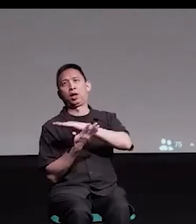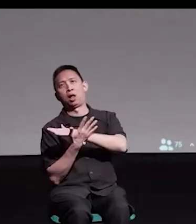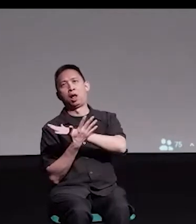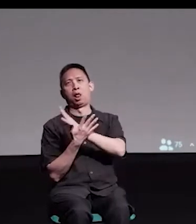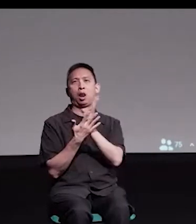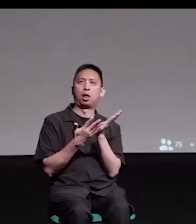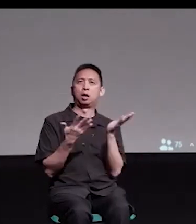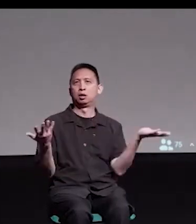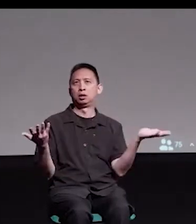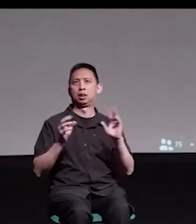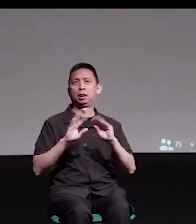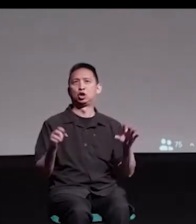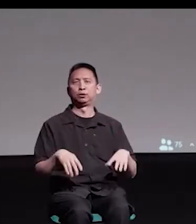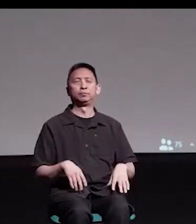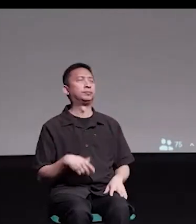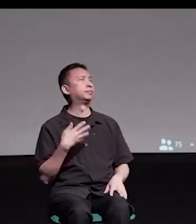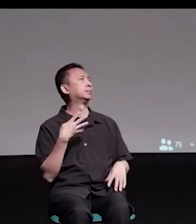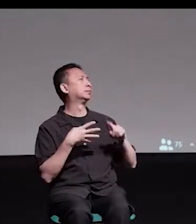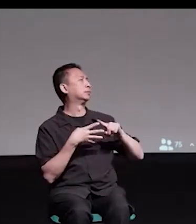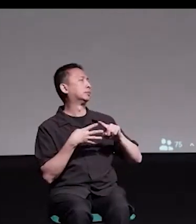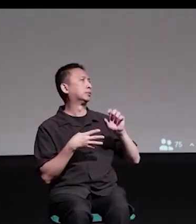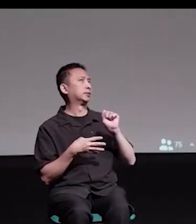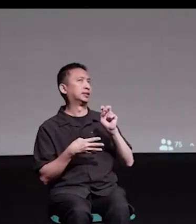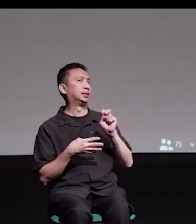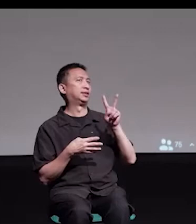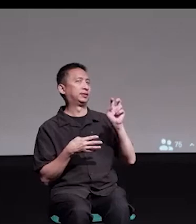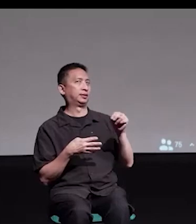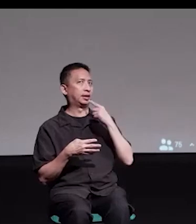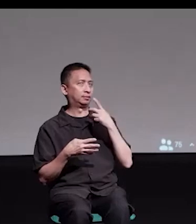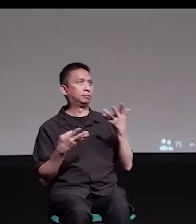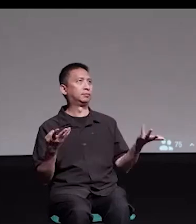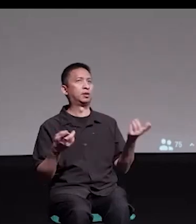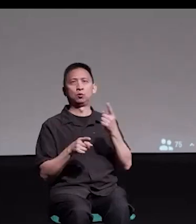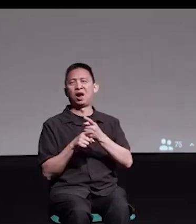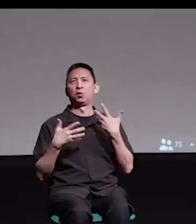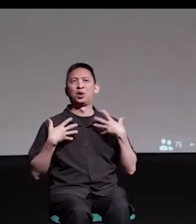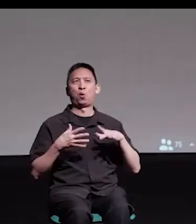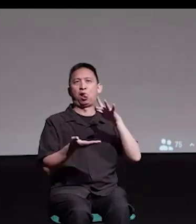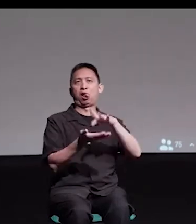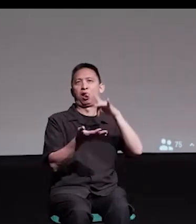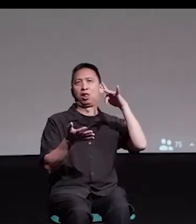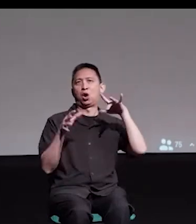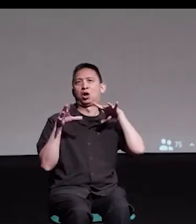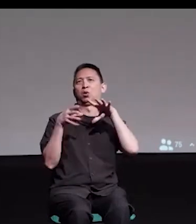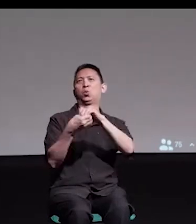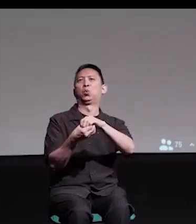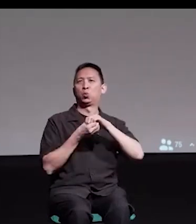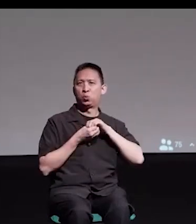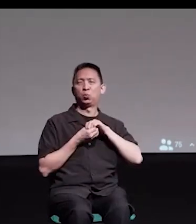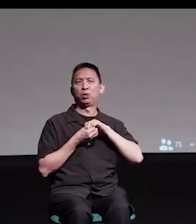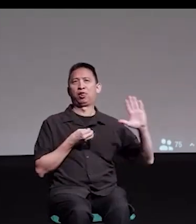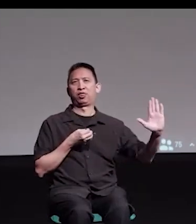Yeah, I mean, I think it's like you said, you know, you don't want to take ownership of people's words or anything, but we